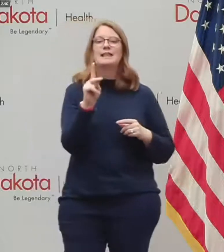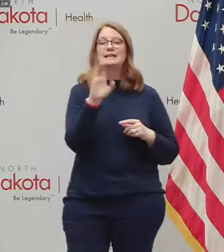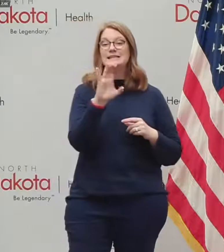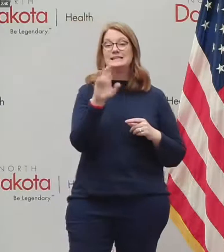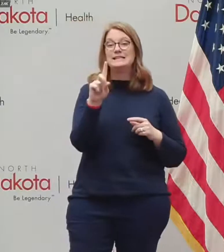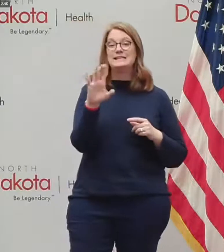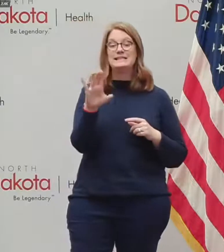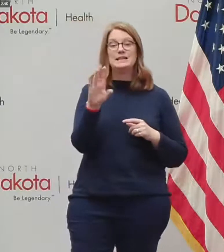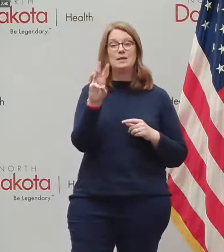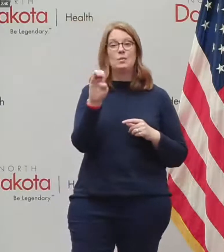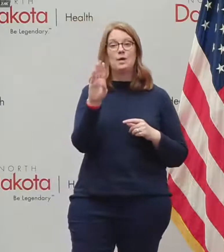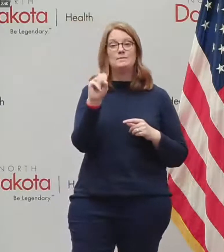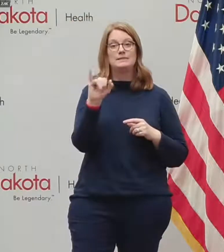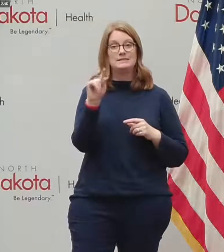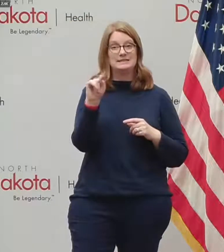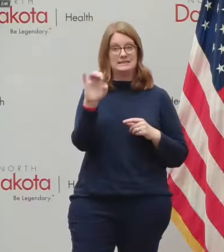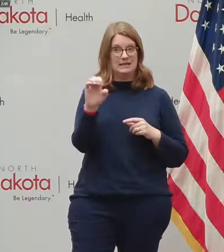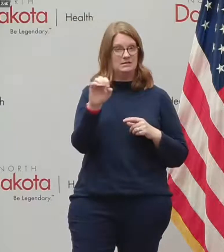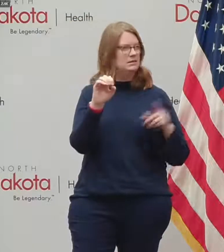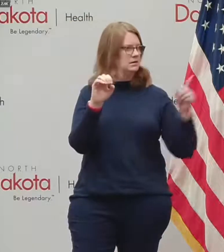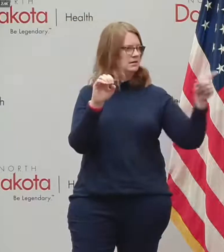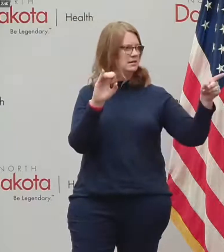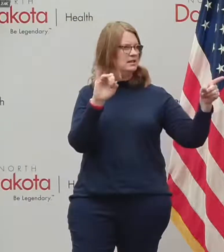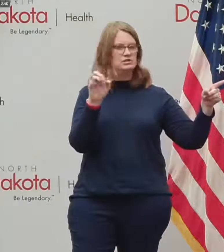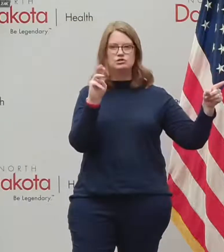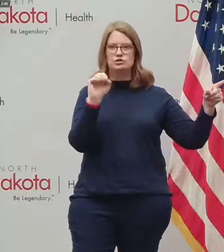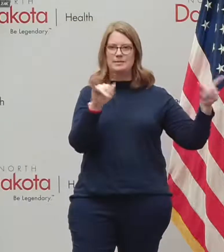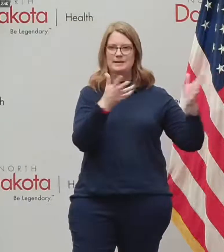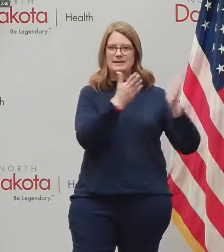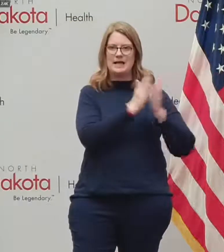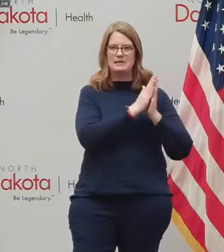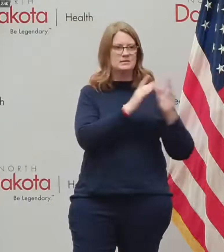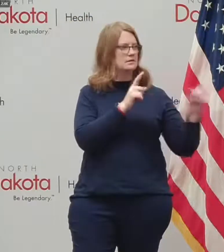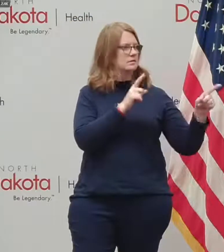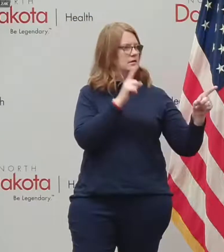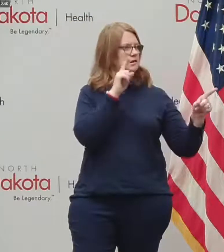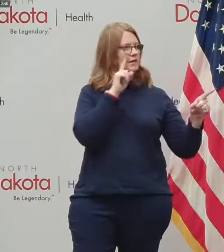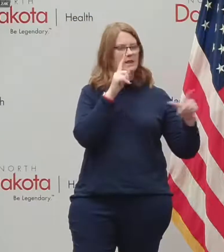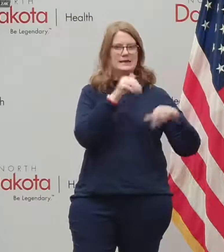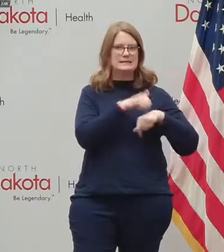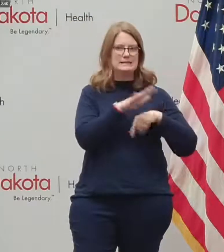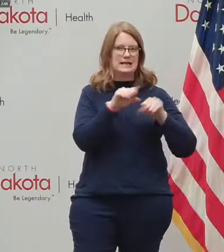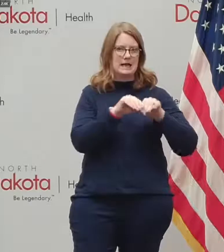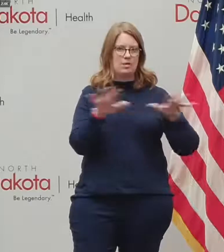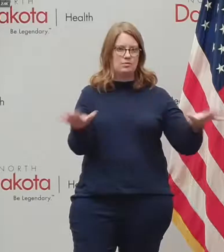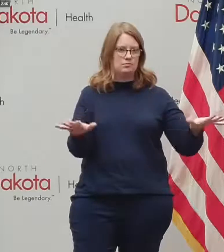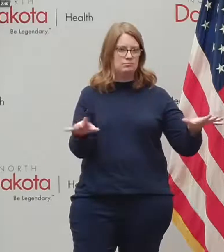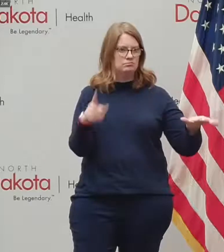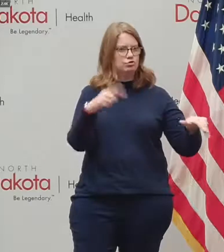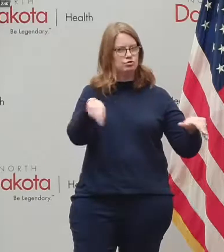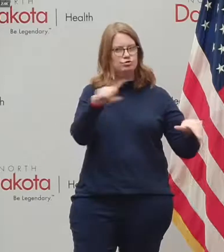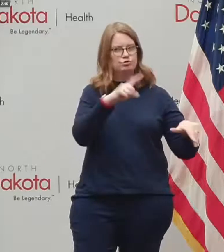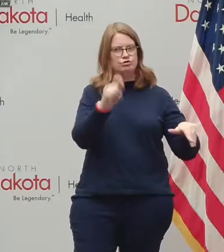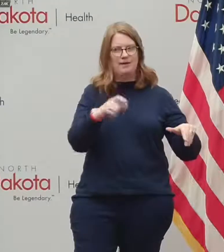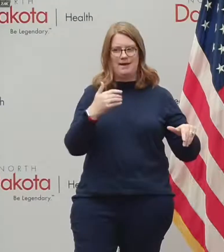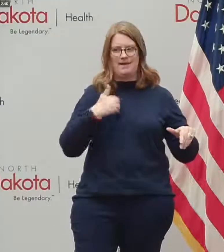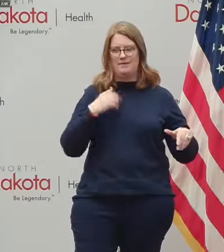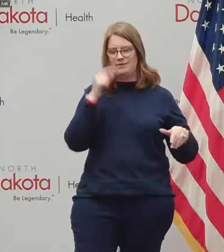CDC website that Jeremy was asking about has been, I think, sent around to everybody. So you should have that related to that